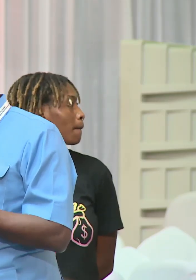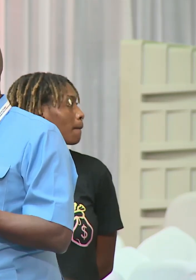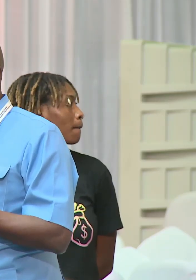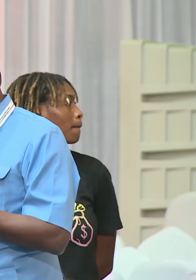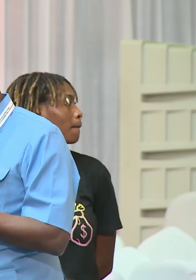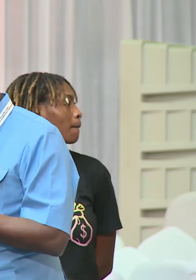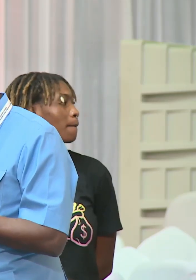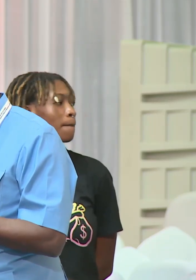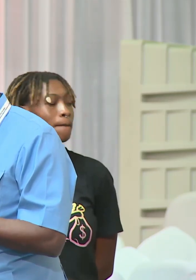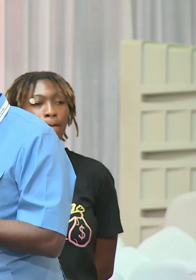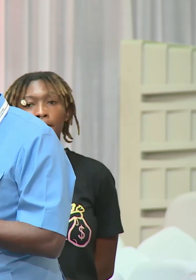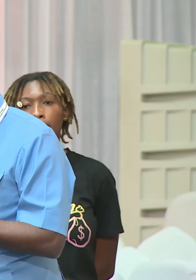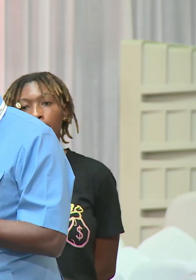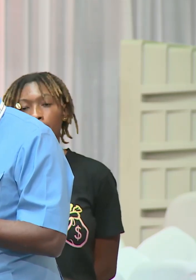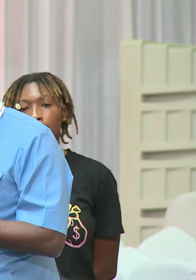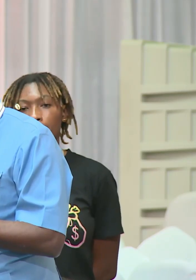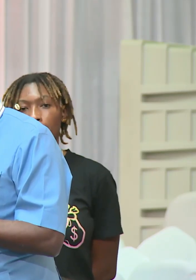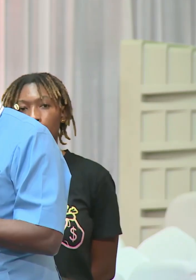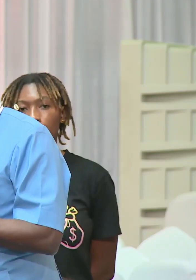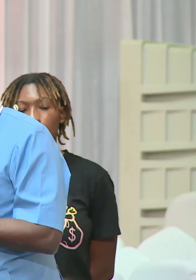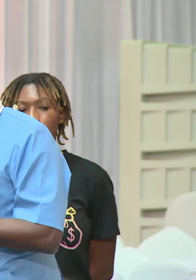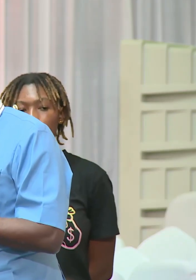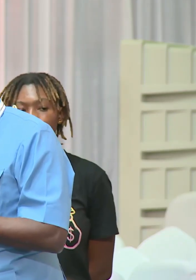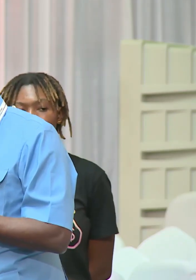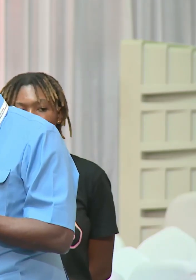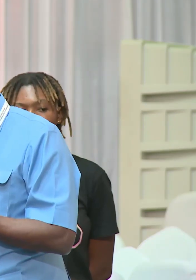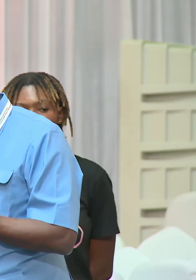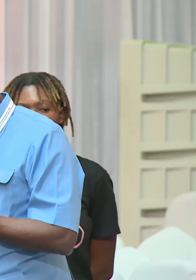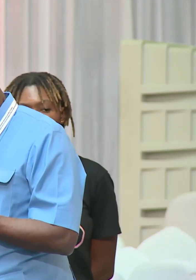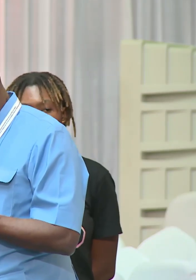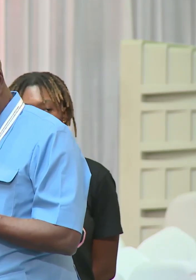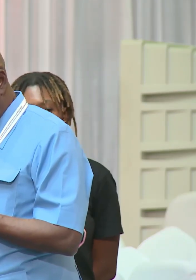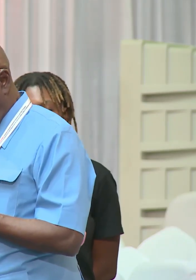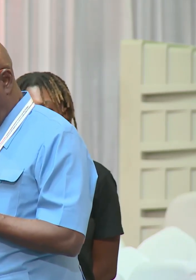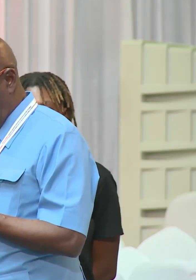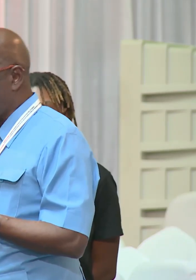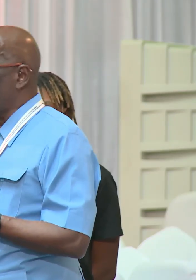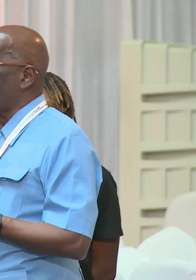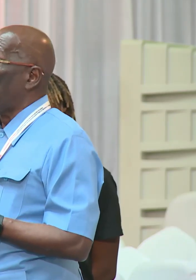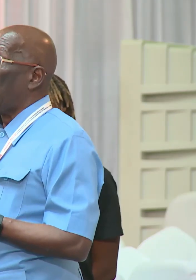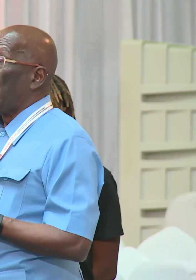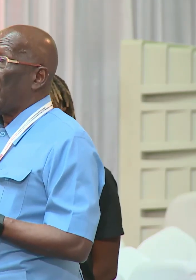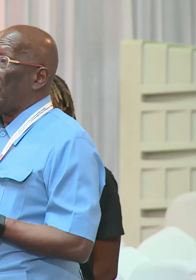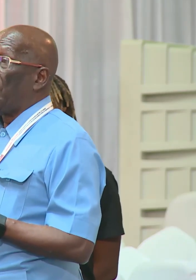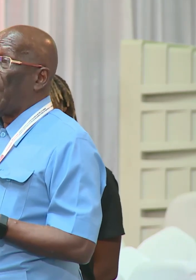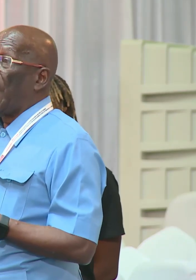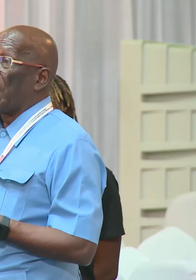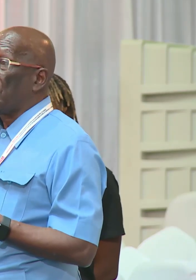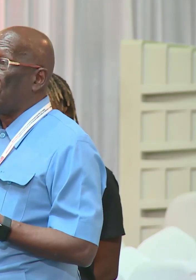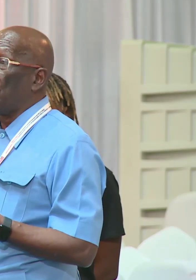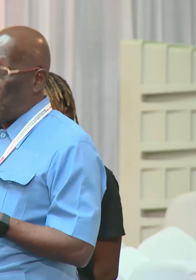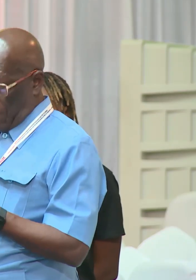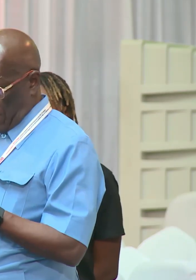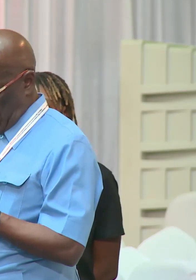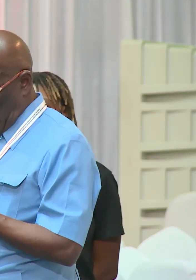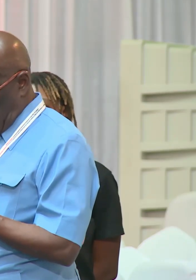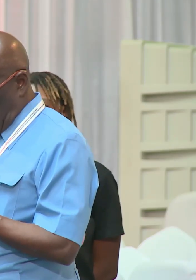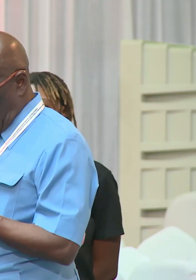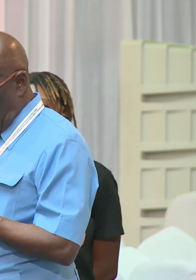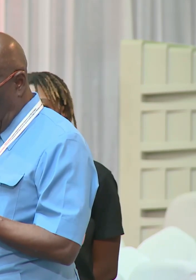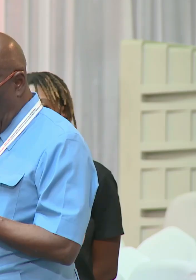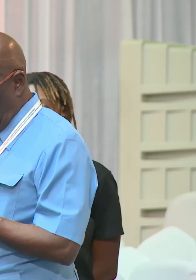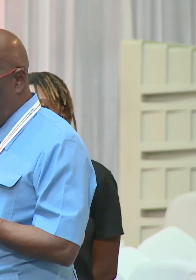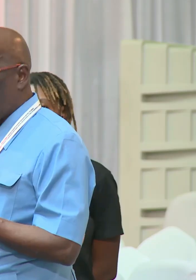est-ce qu'elle contribue réellement à l'intégration des services VIH, tube